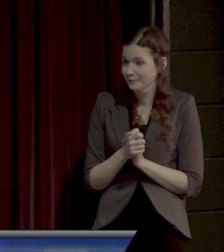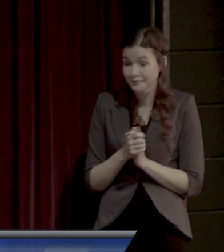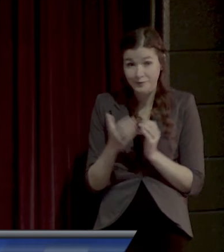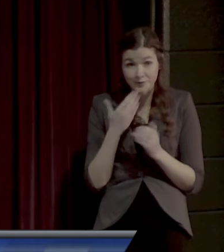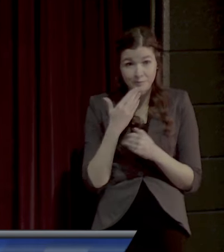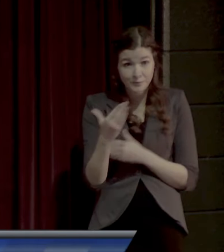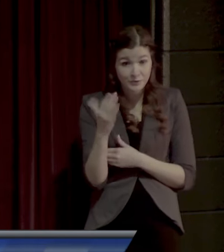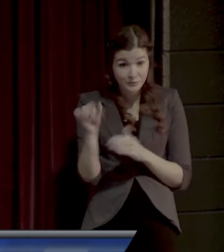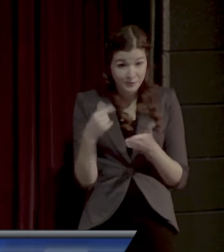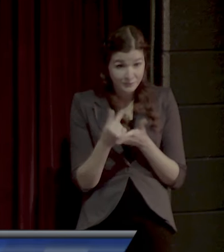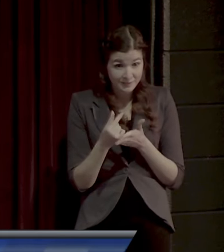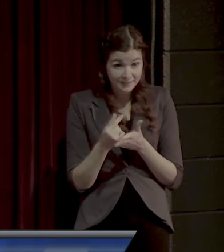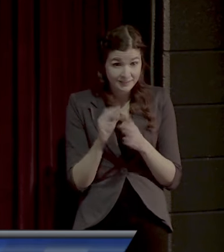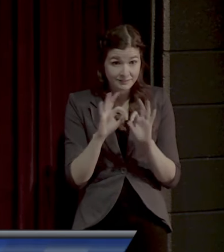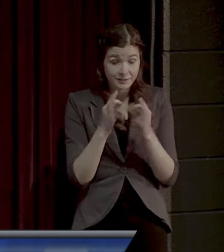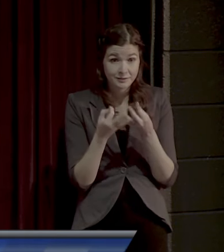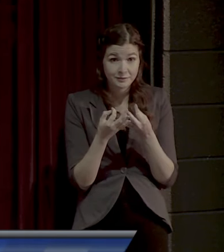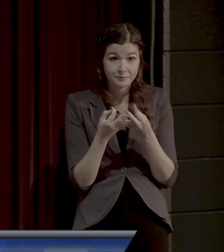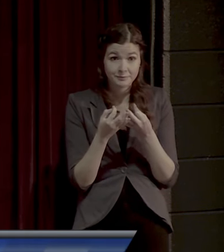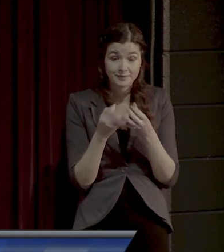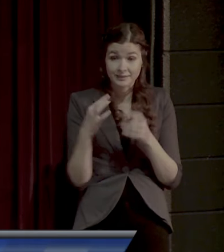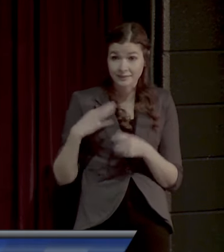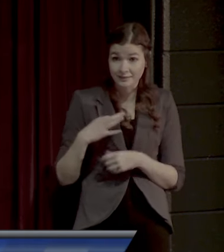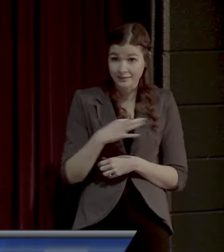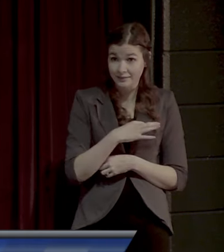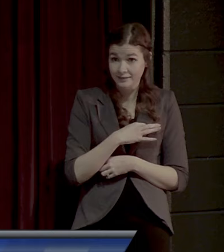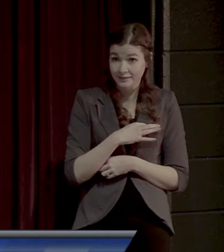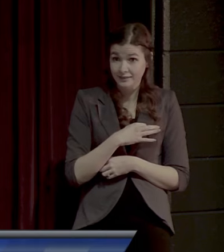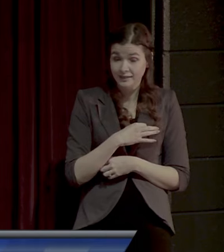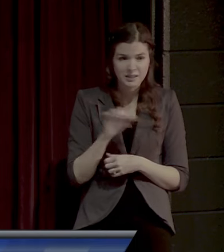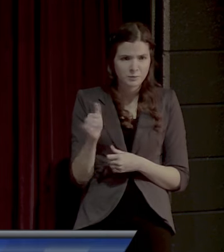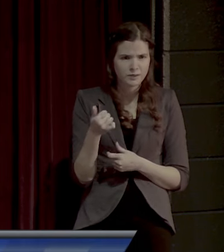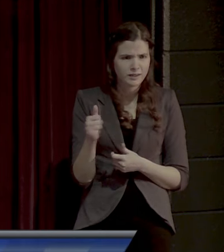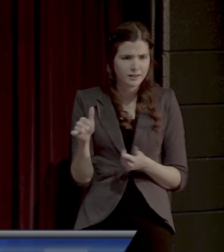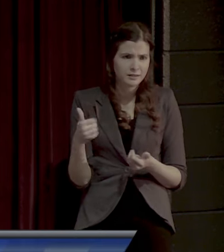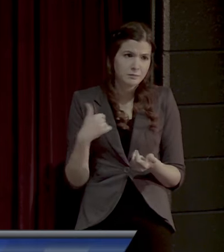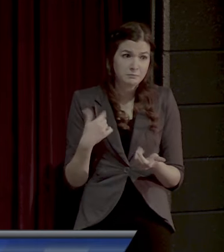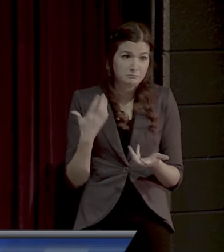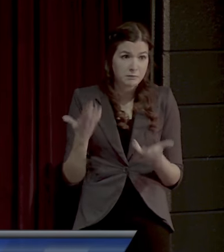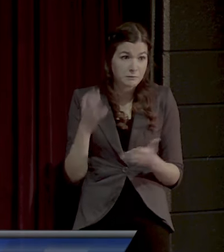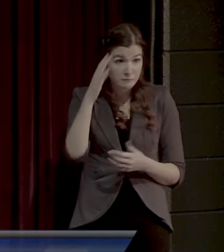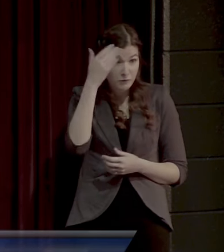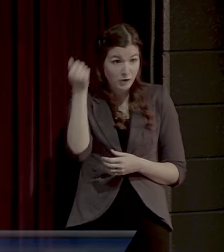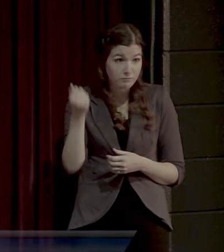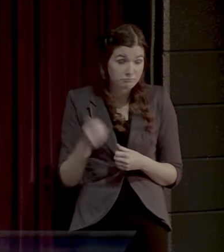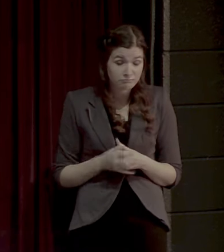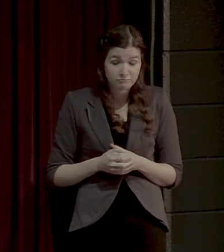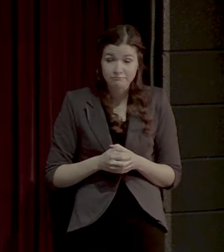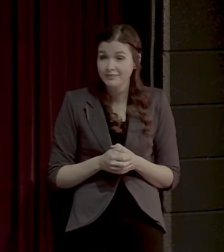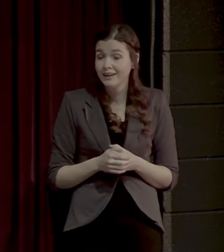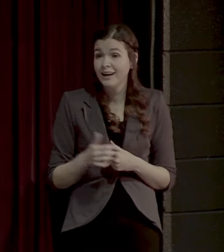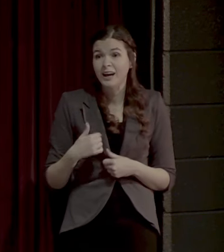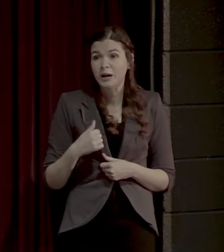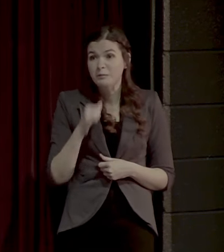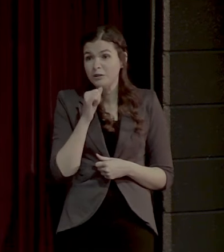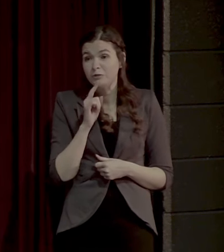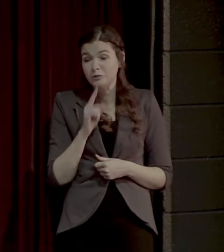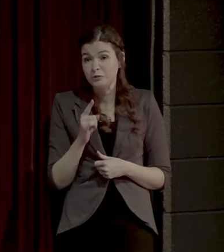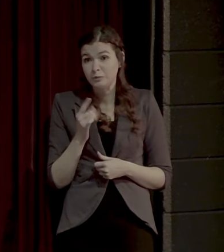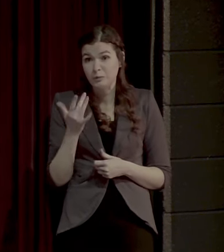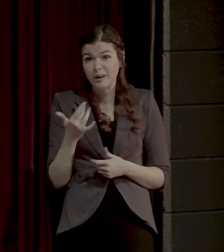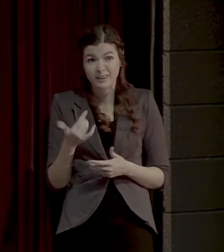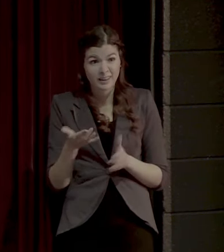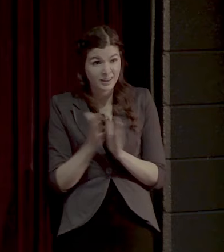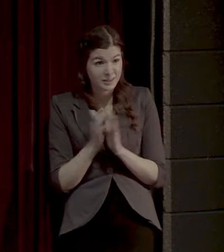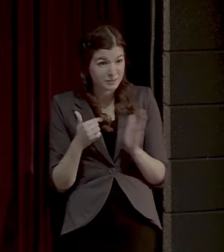Good morning, graduates, families, faculty, staff, and anyone else that I might have left out. Now, I'm not entirely sure why I was